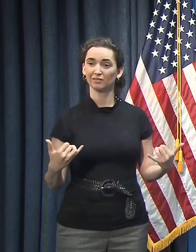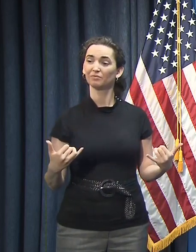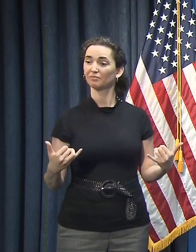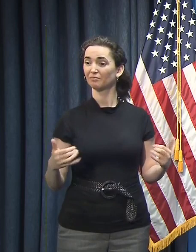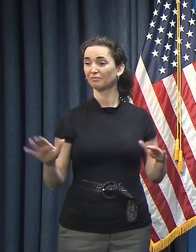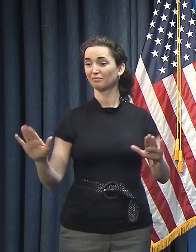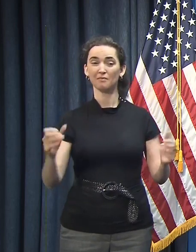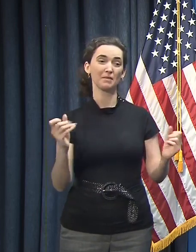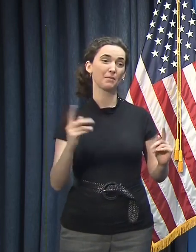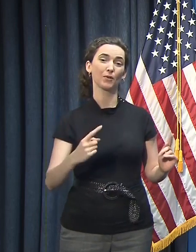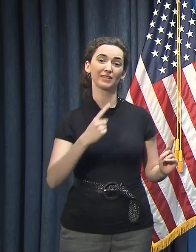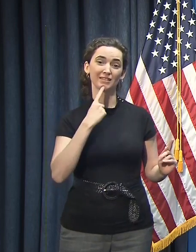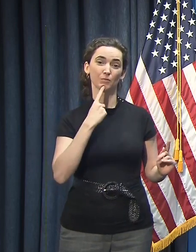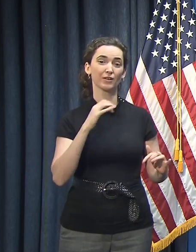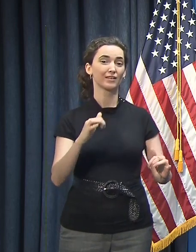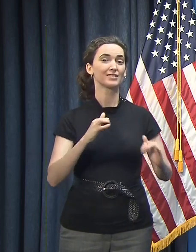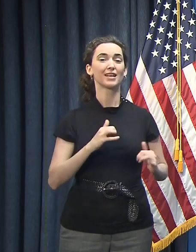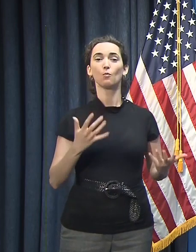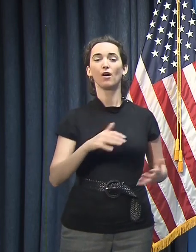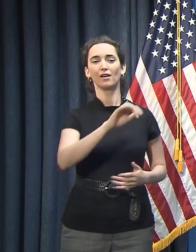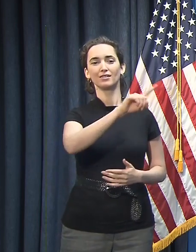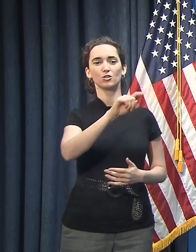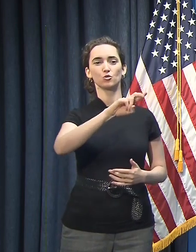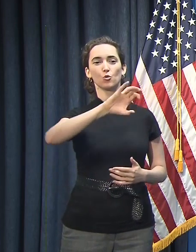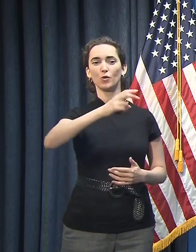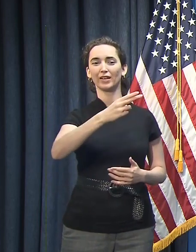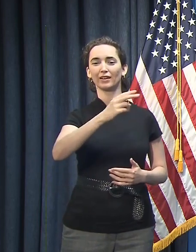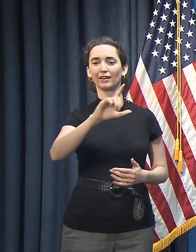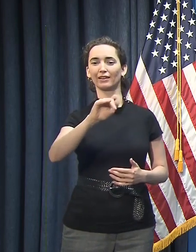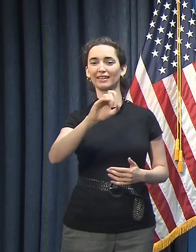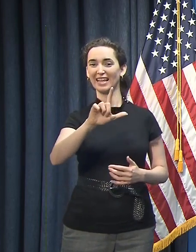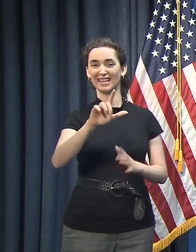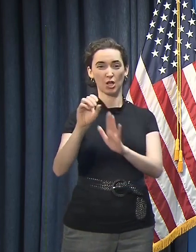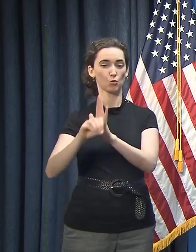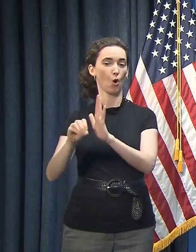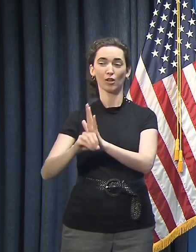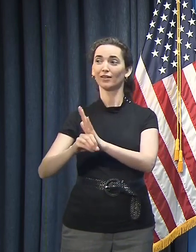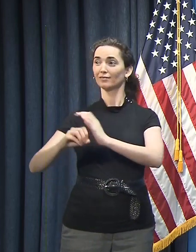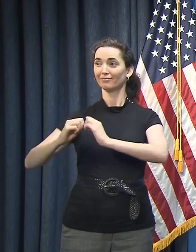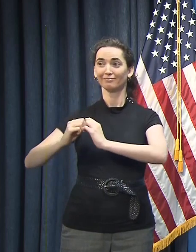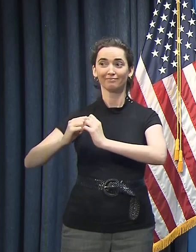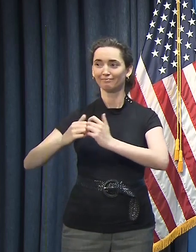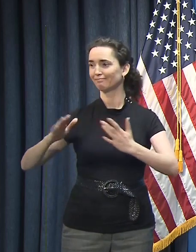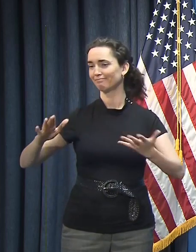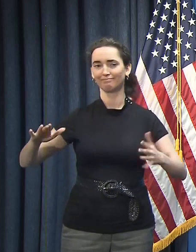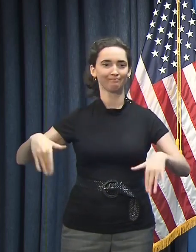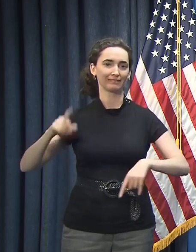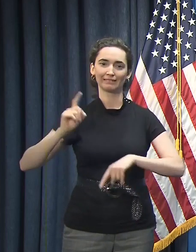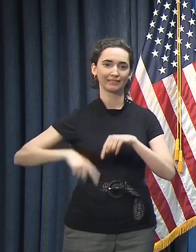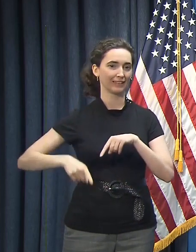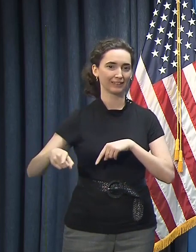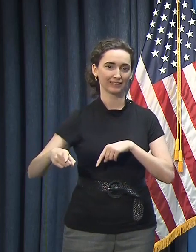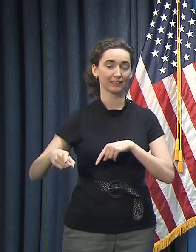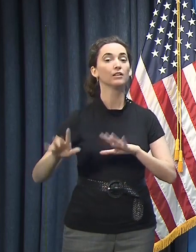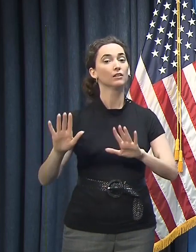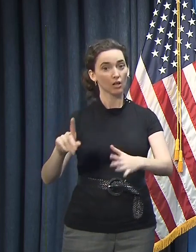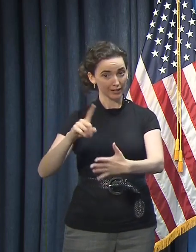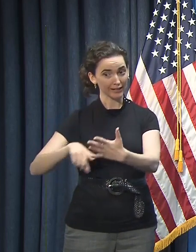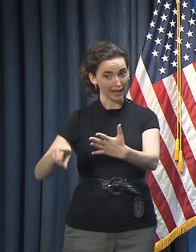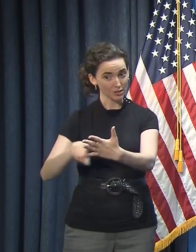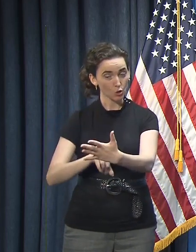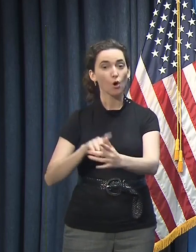and I'm one of them, that the Zurich Classic will not take place in New Orleans this year. It did not take place. However, even though the event's canceled,